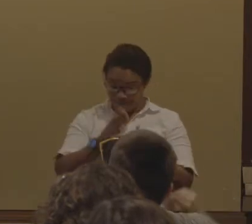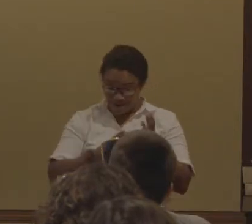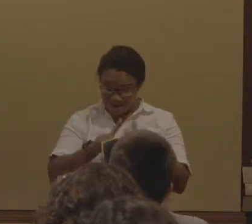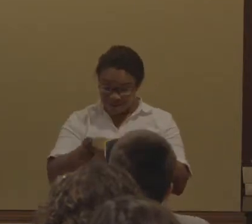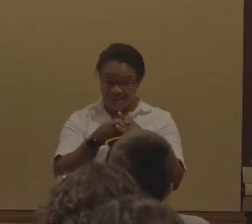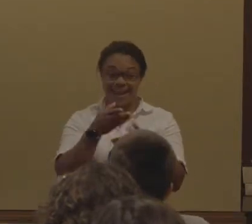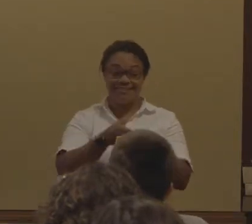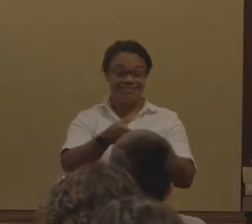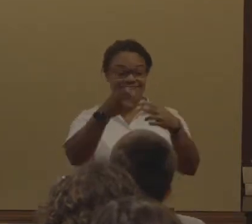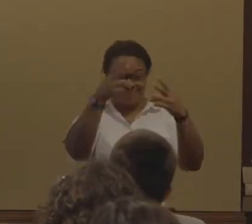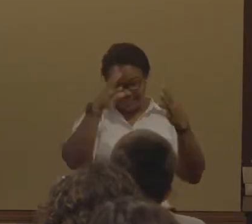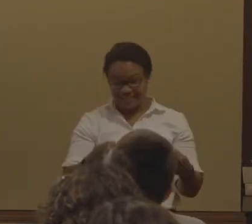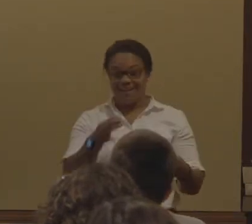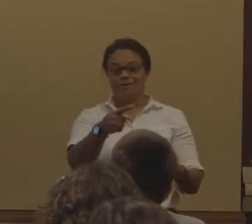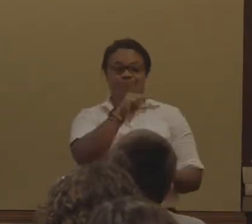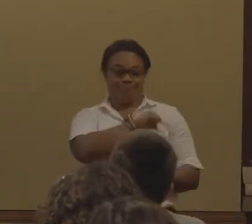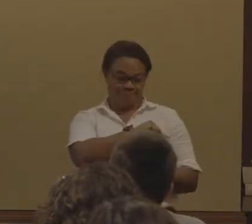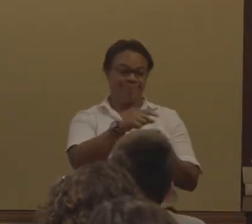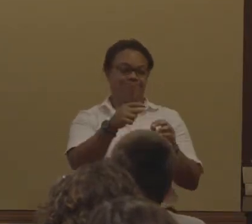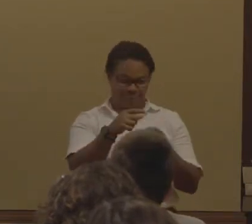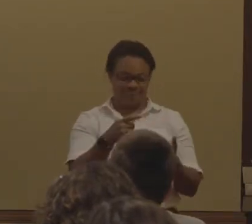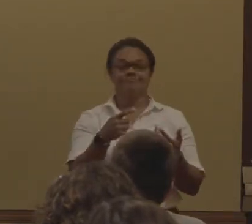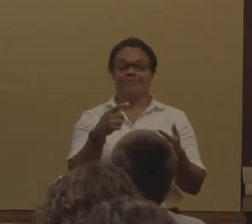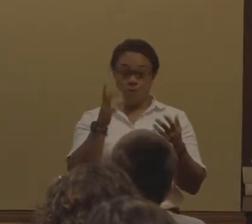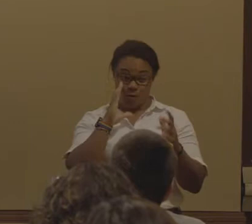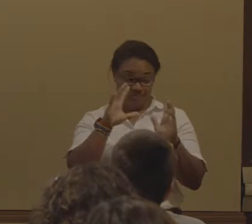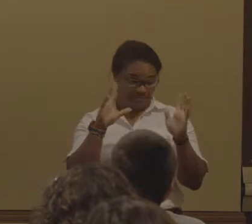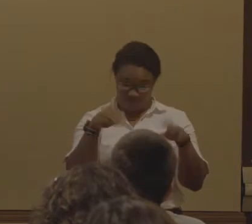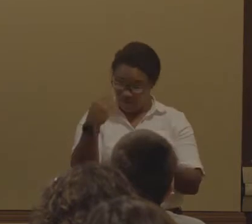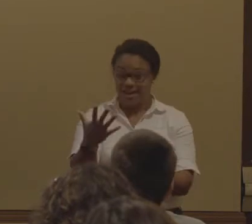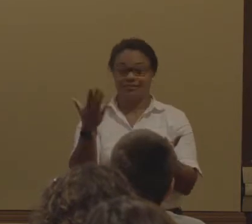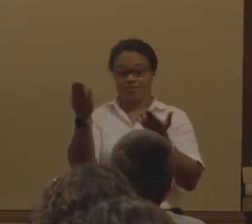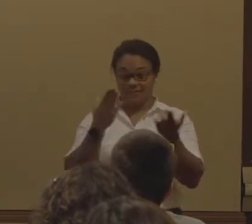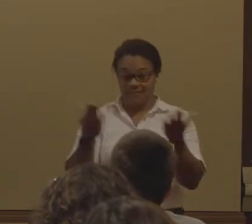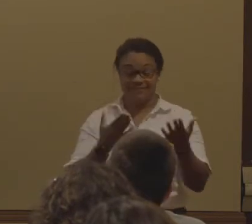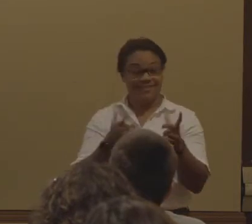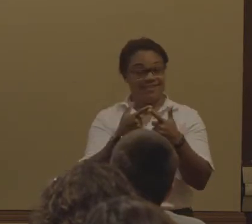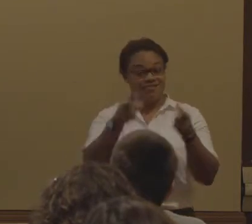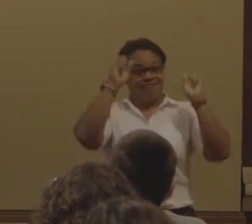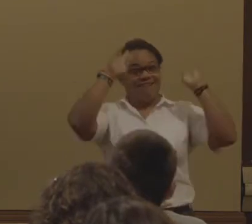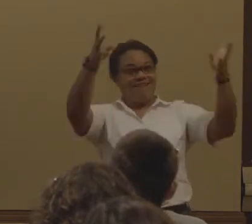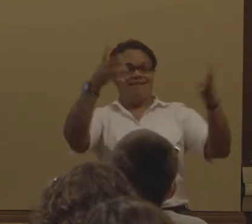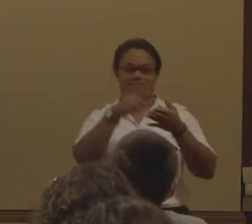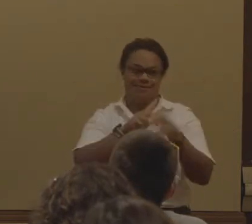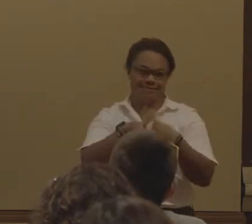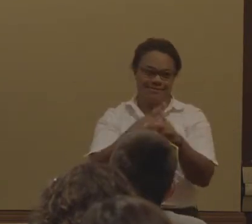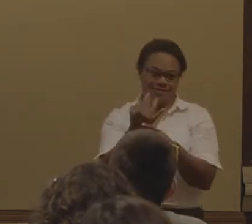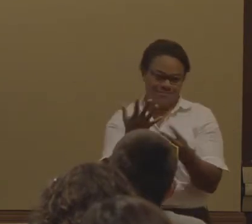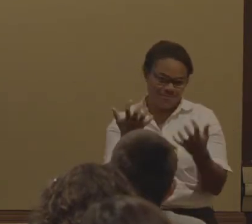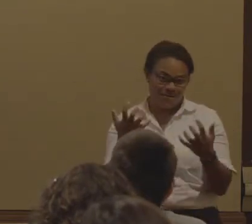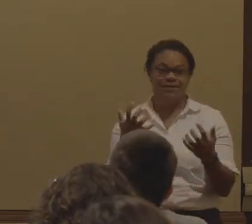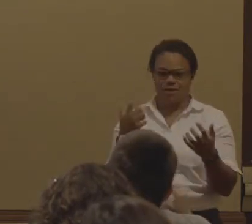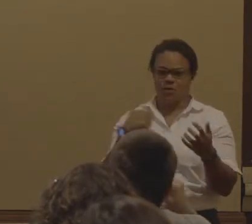you're determined eligible is figuring out, all right, sky's the limit, what kind of job we want to pursue. And then we start drilling down till we find